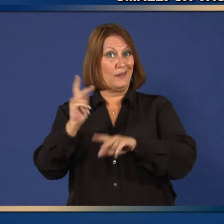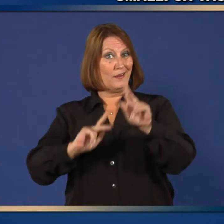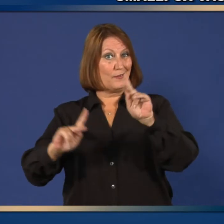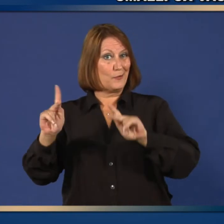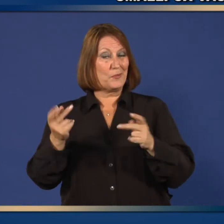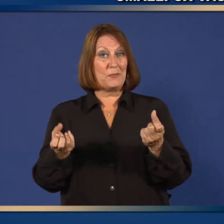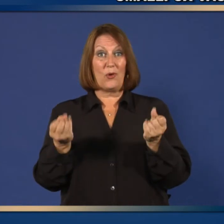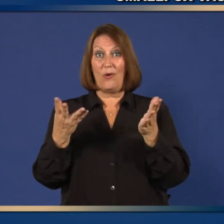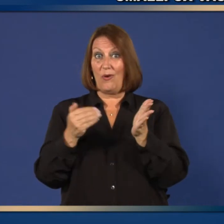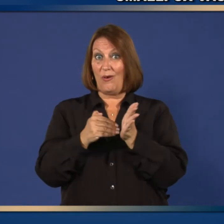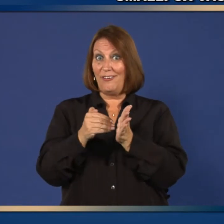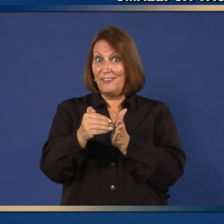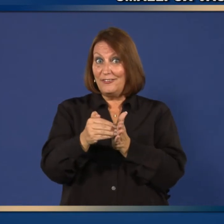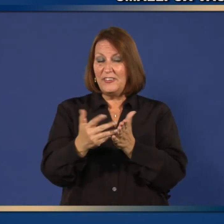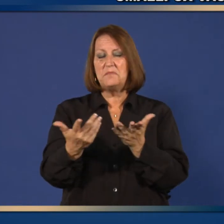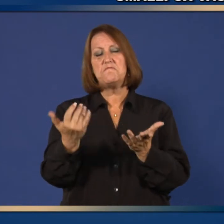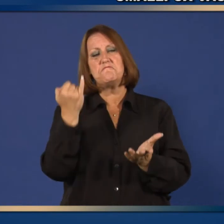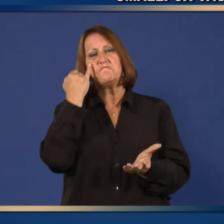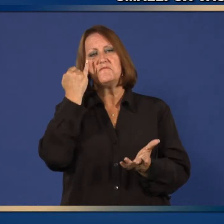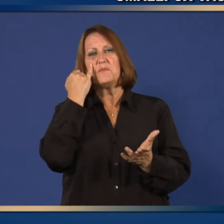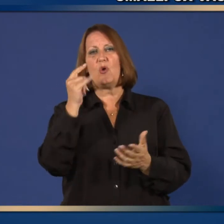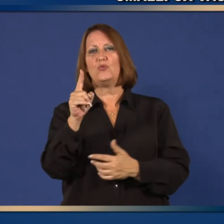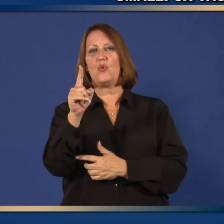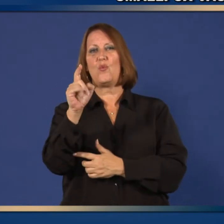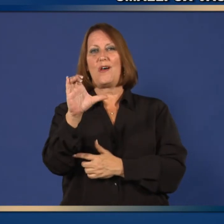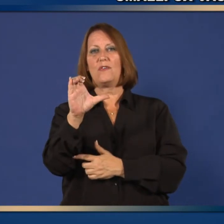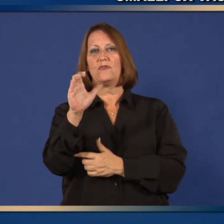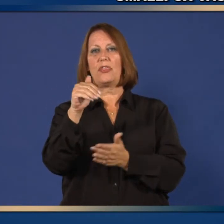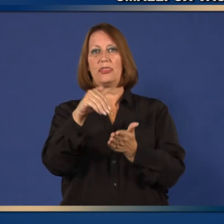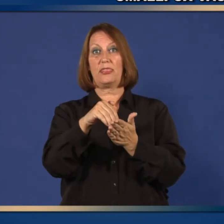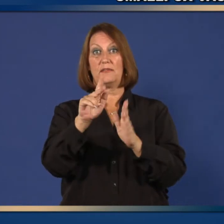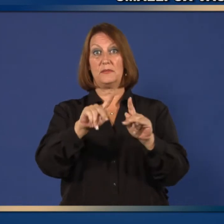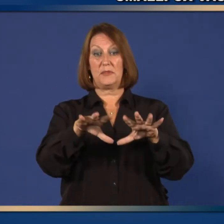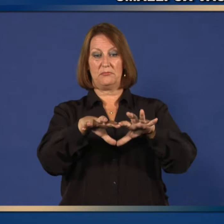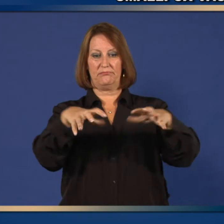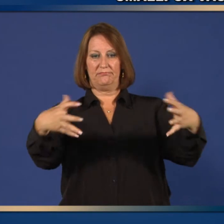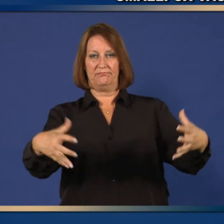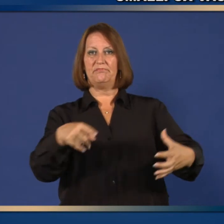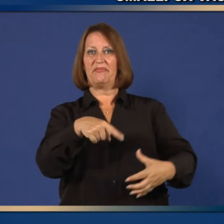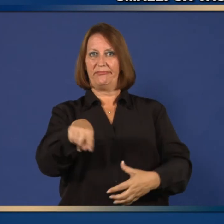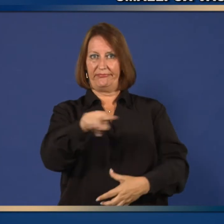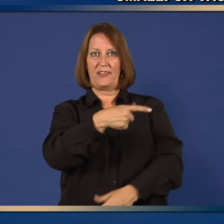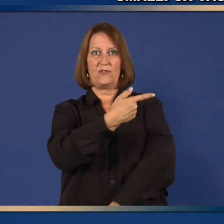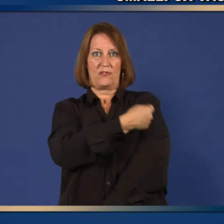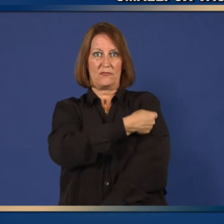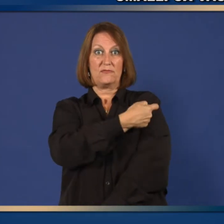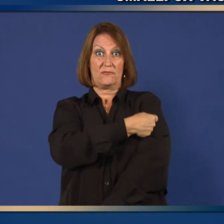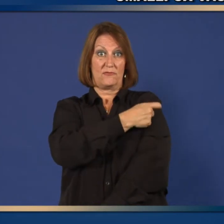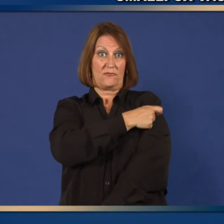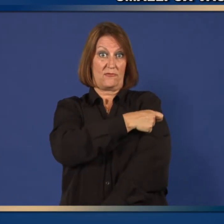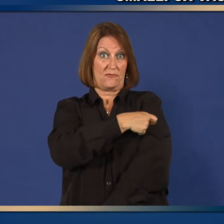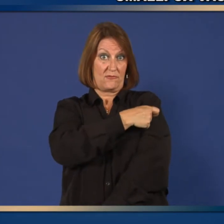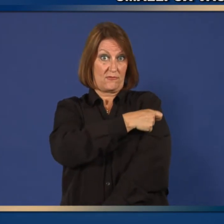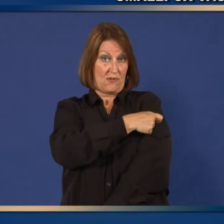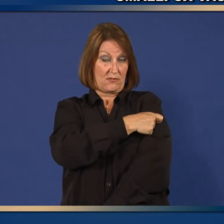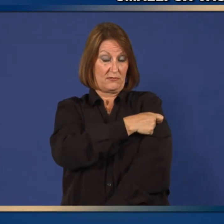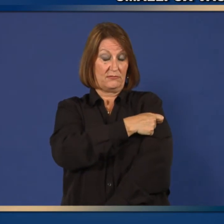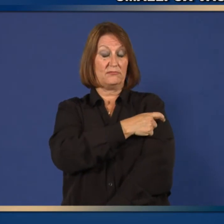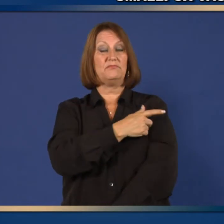about 2 to 6 times out of every 100,000 people vaccinated for the first time.